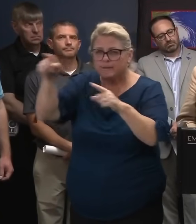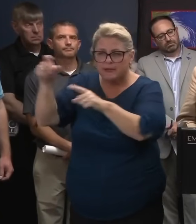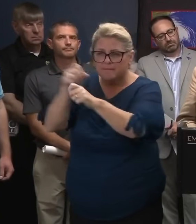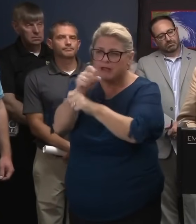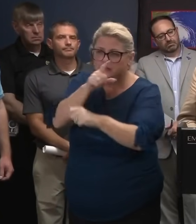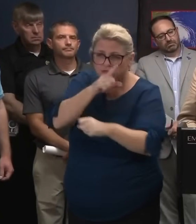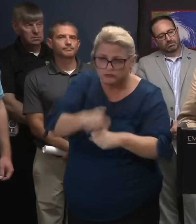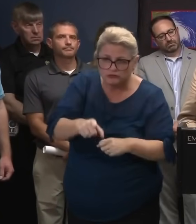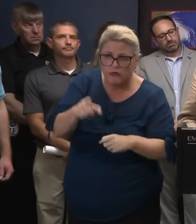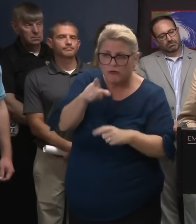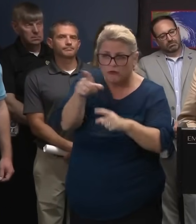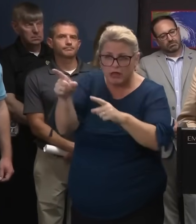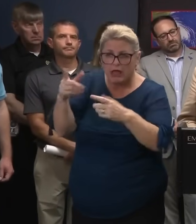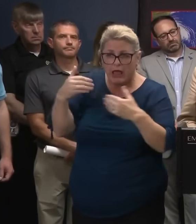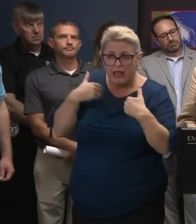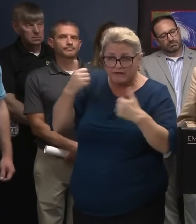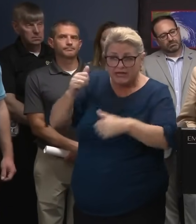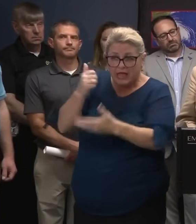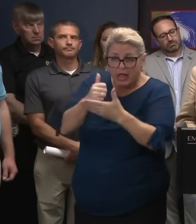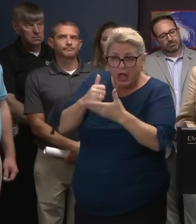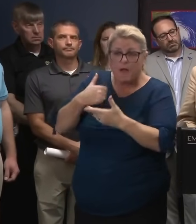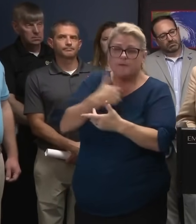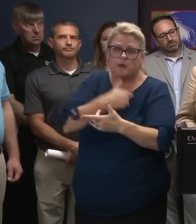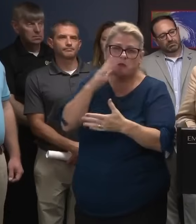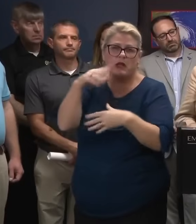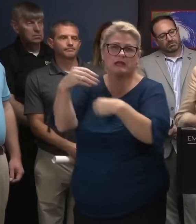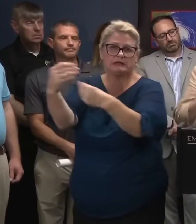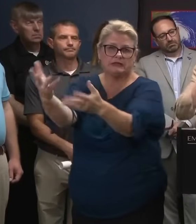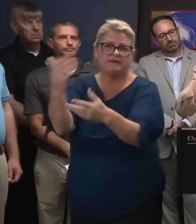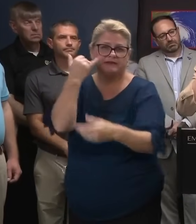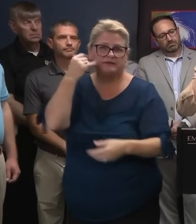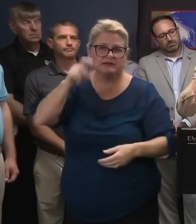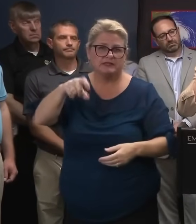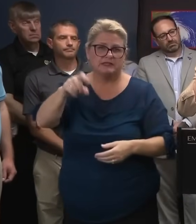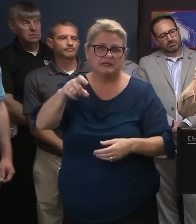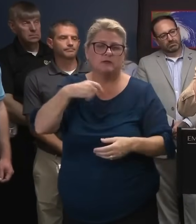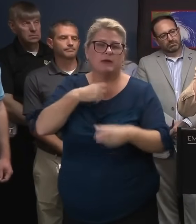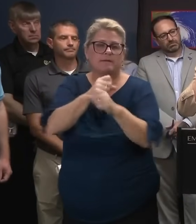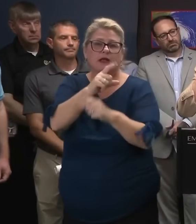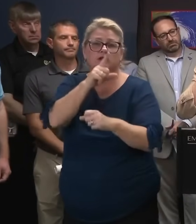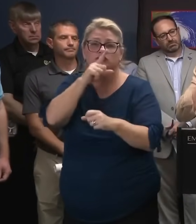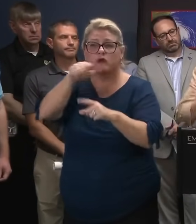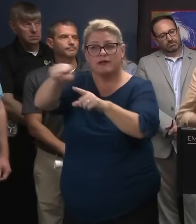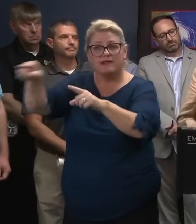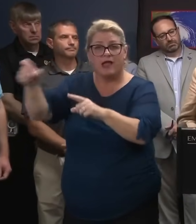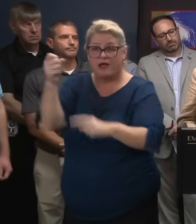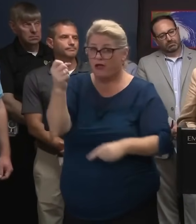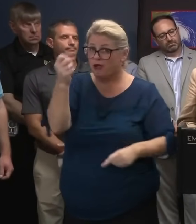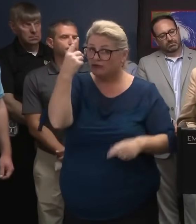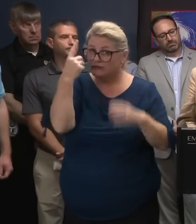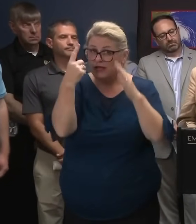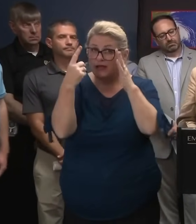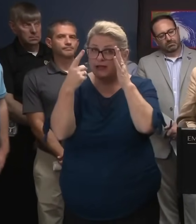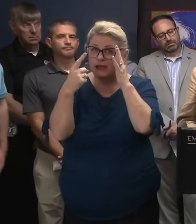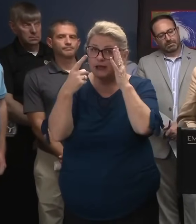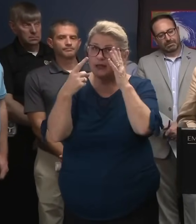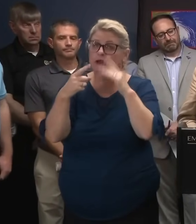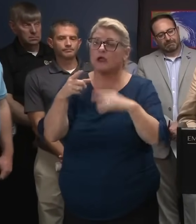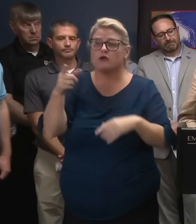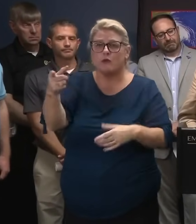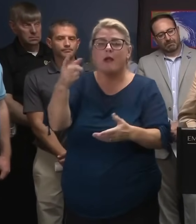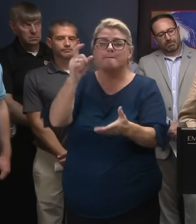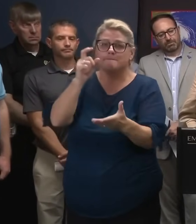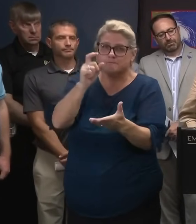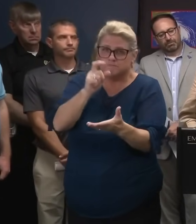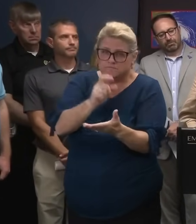wastewater facilities to provide technical assistance. We're also making sure that those providers understand the circumstances in which they need